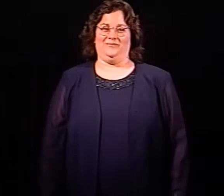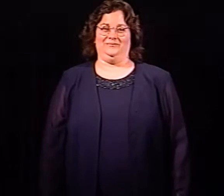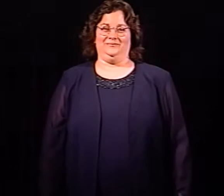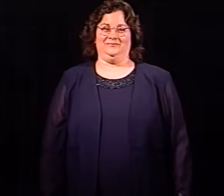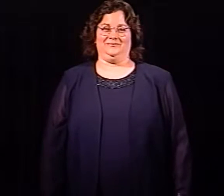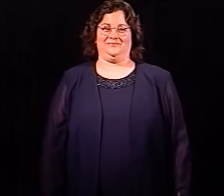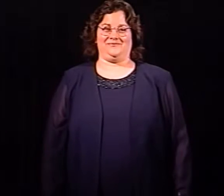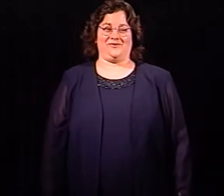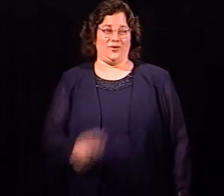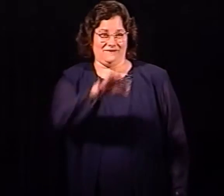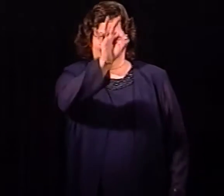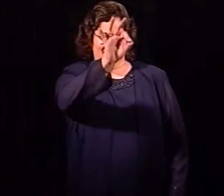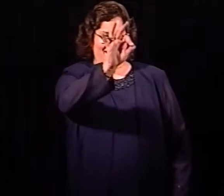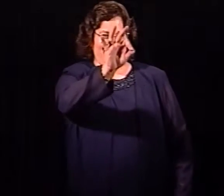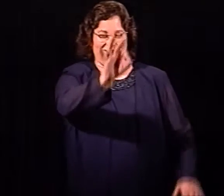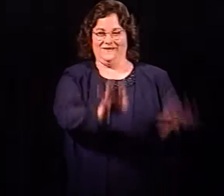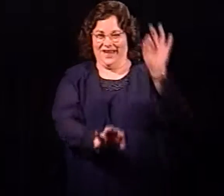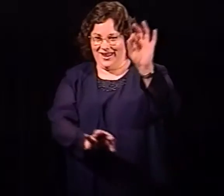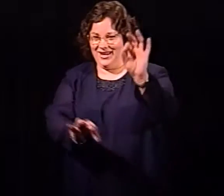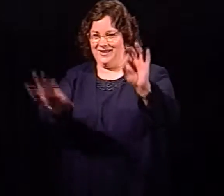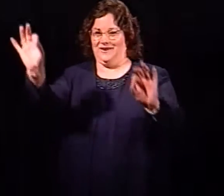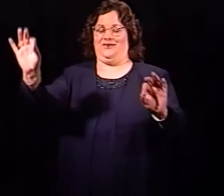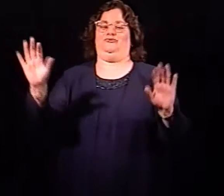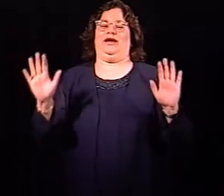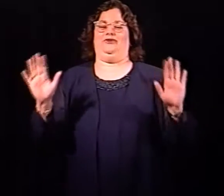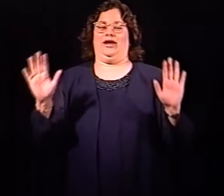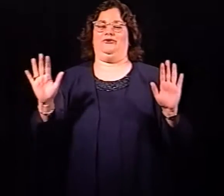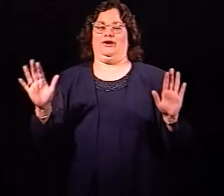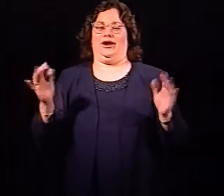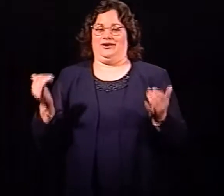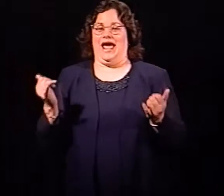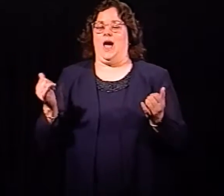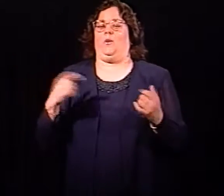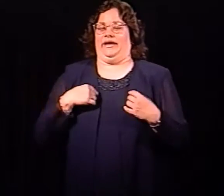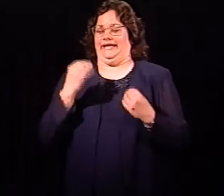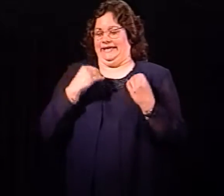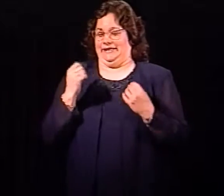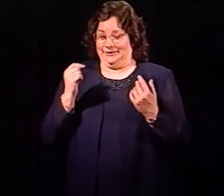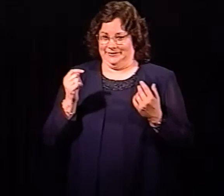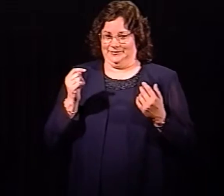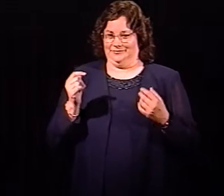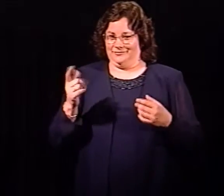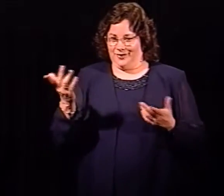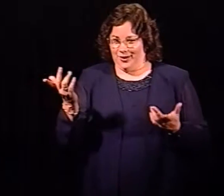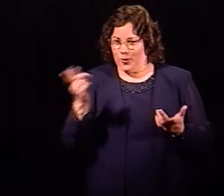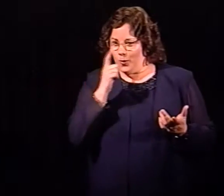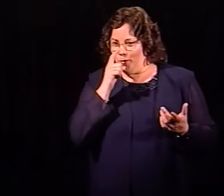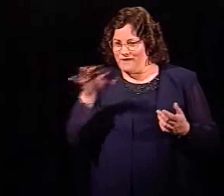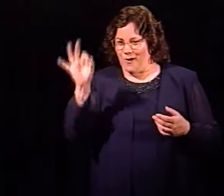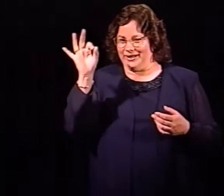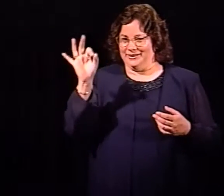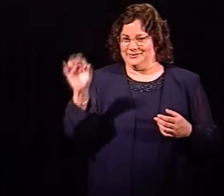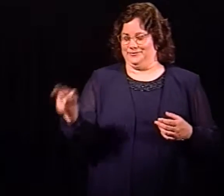Oh, you found it. Oh, you found it. Terrific. Now we will eat it. Who found it?